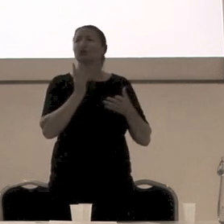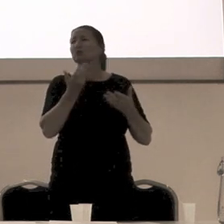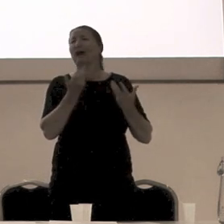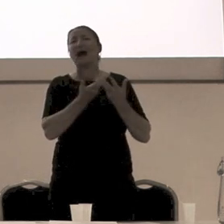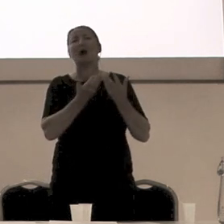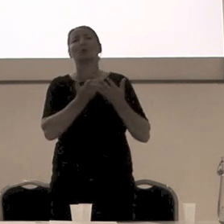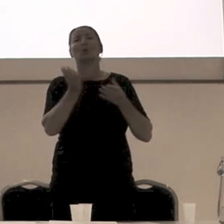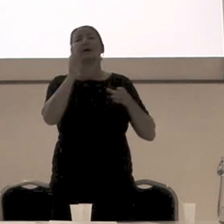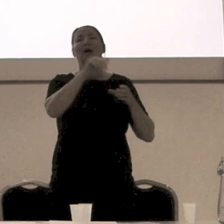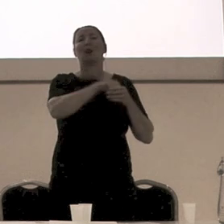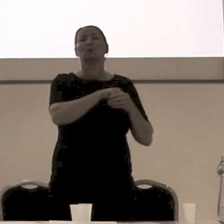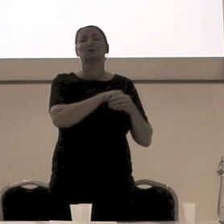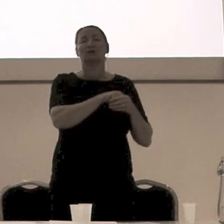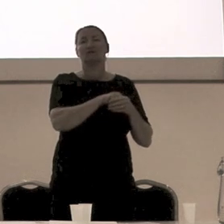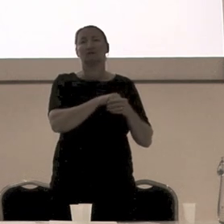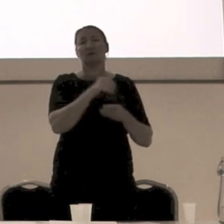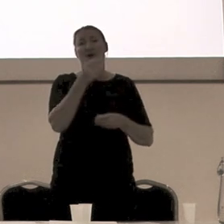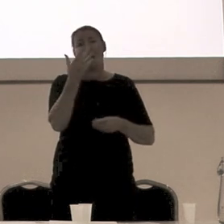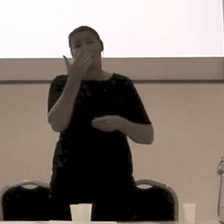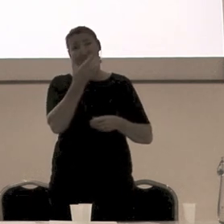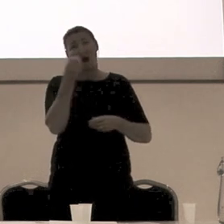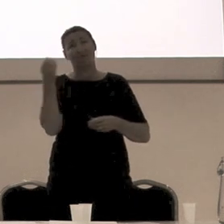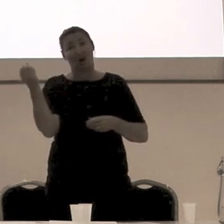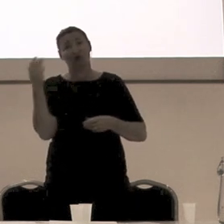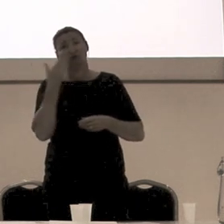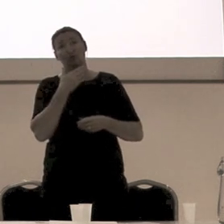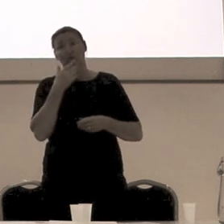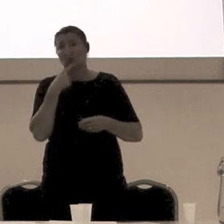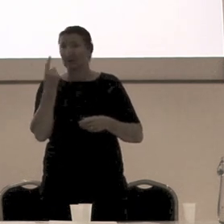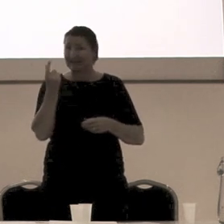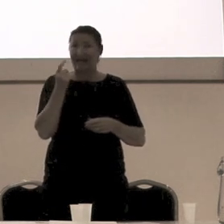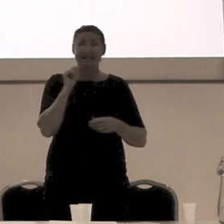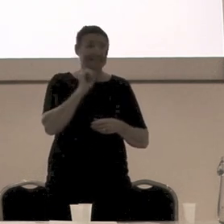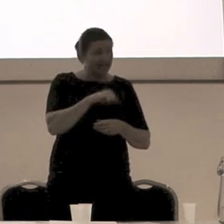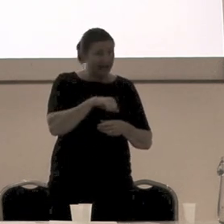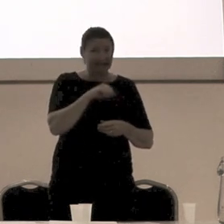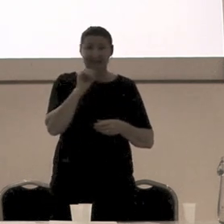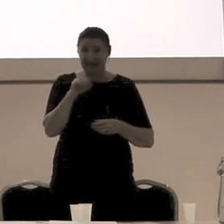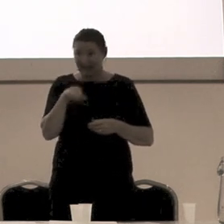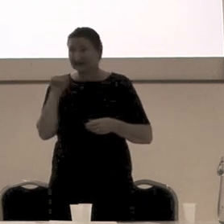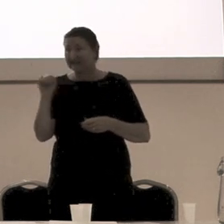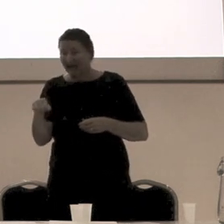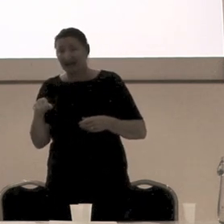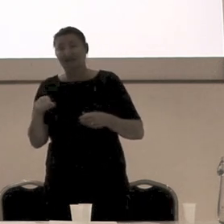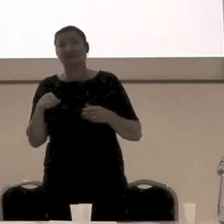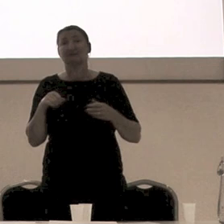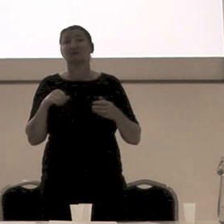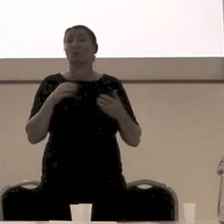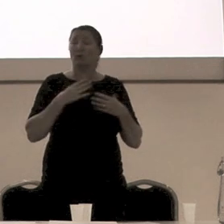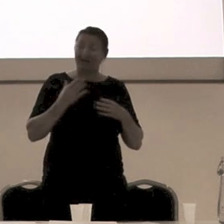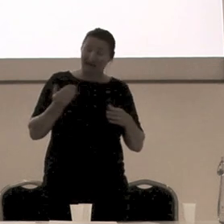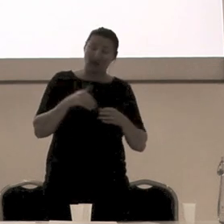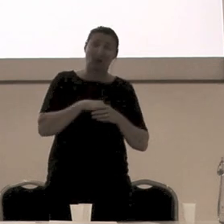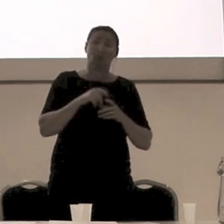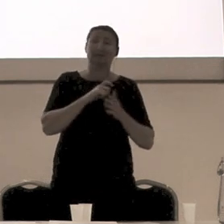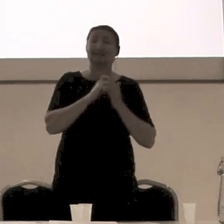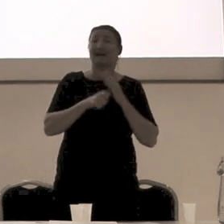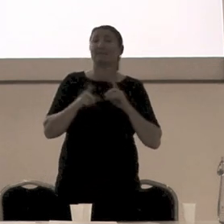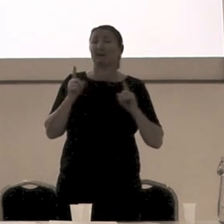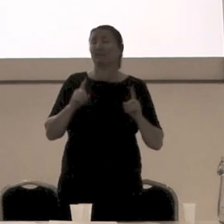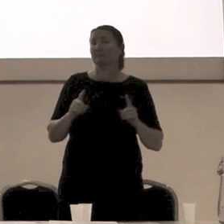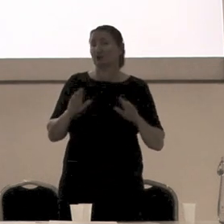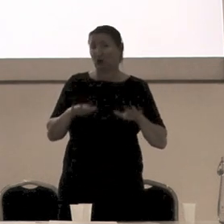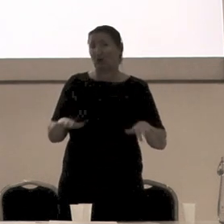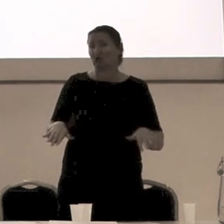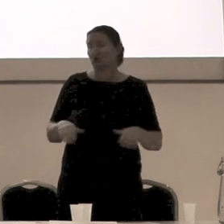and 550 schools said yes, and all the different categories of disabled children, we as a mainstream school are including them. And